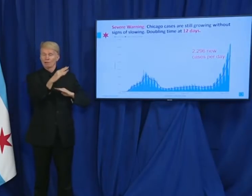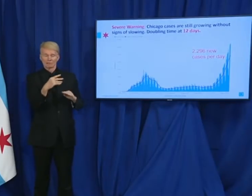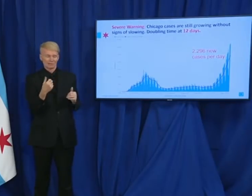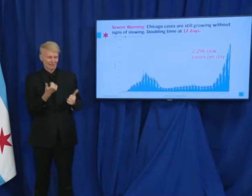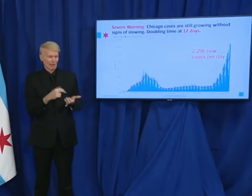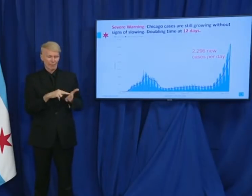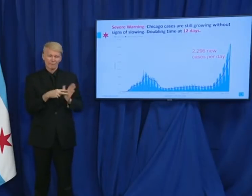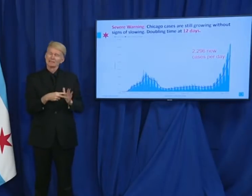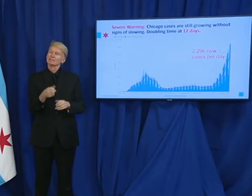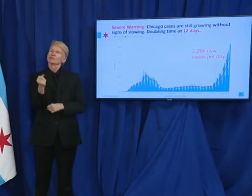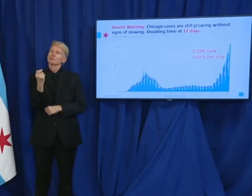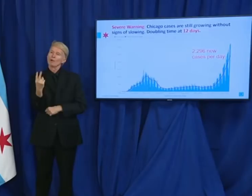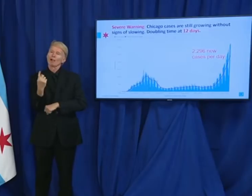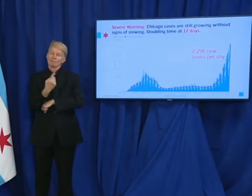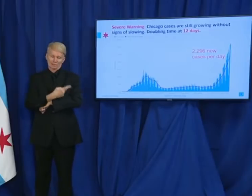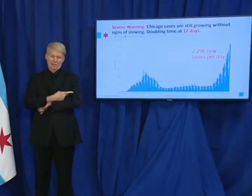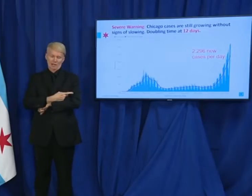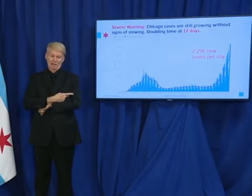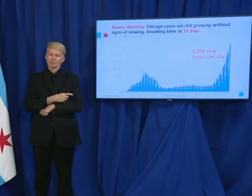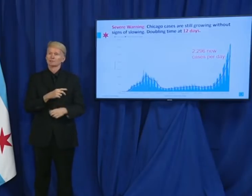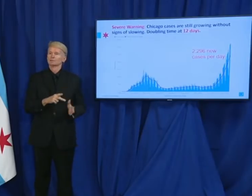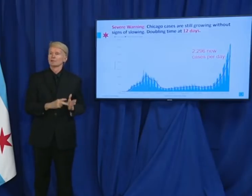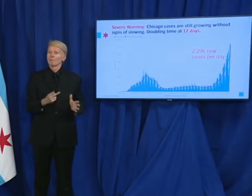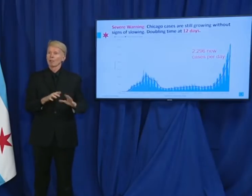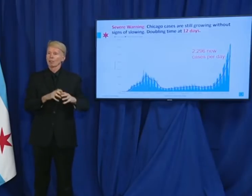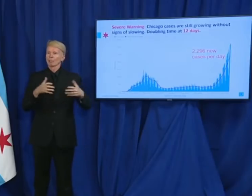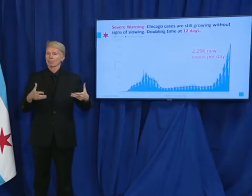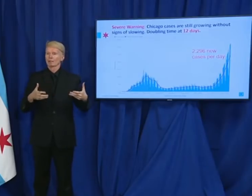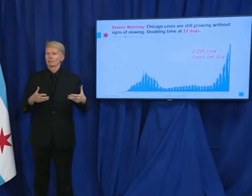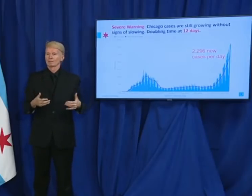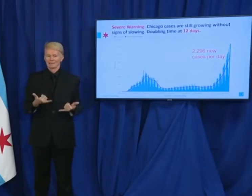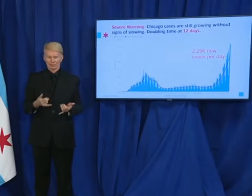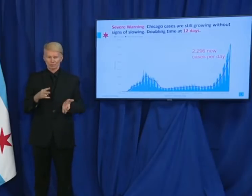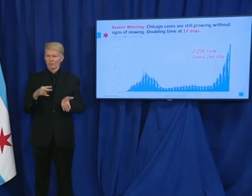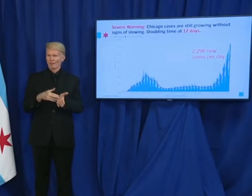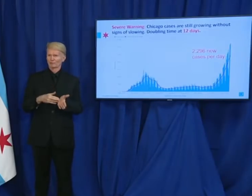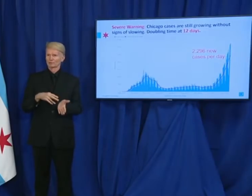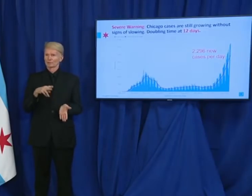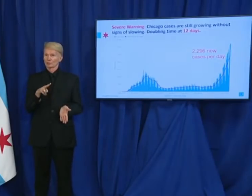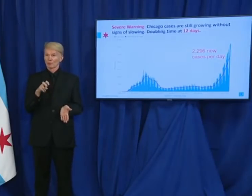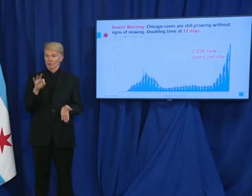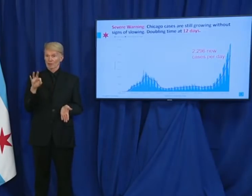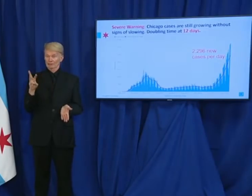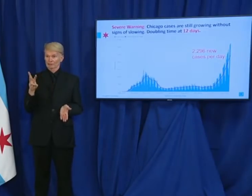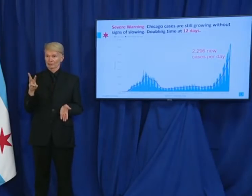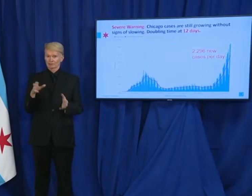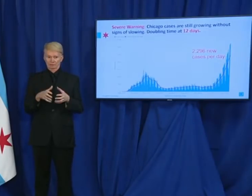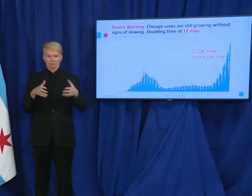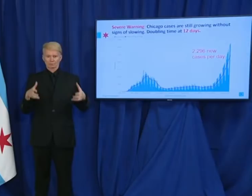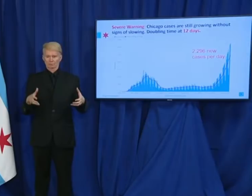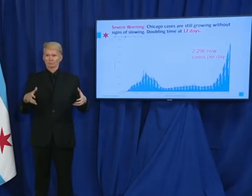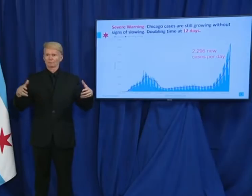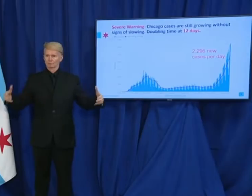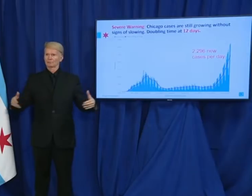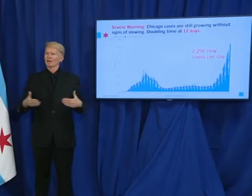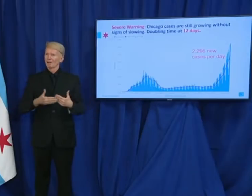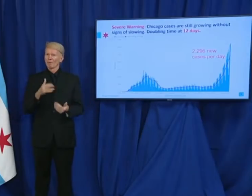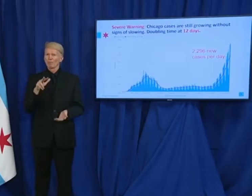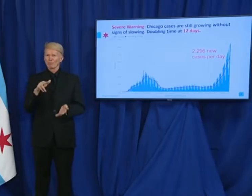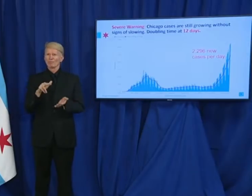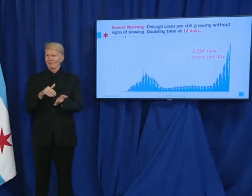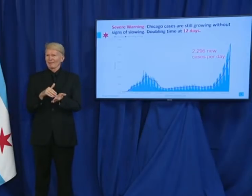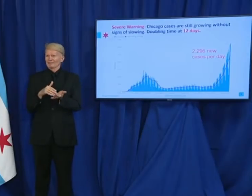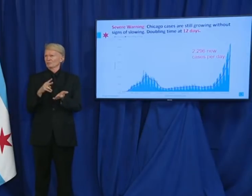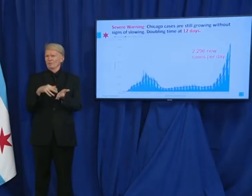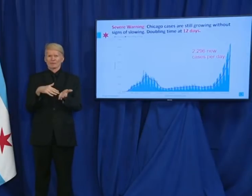every 12 days are doubling. We're at 2,296, almost 3,000 new cases being diagnosed